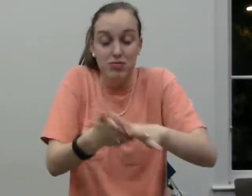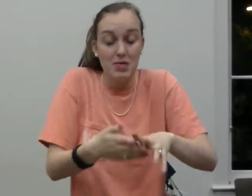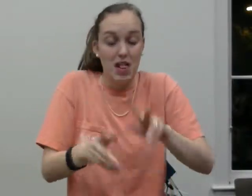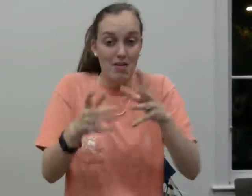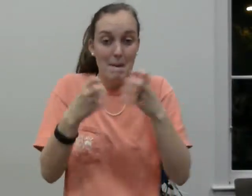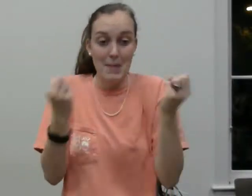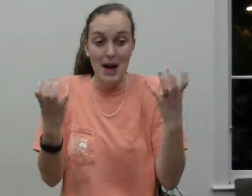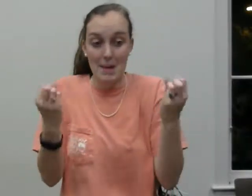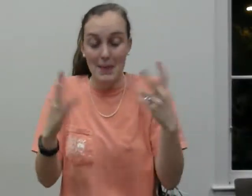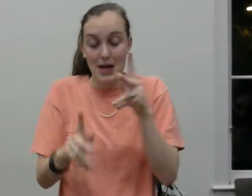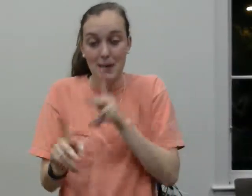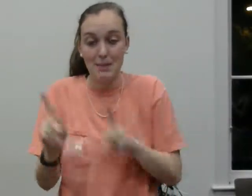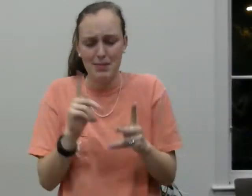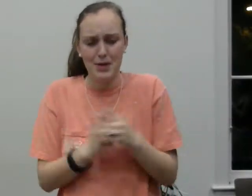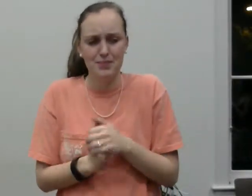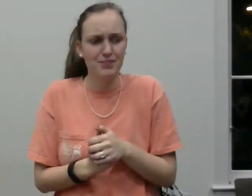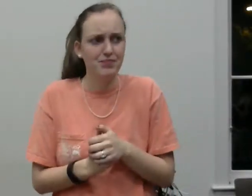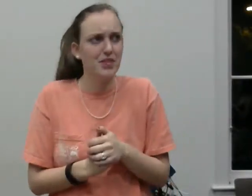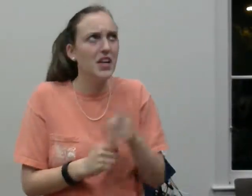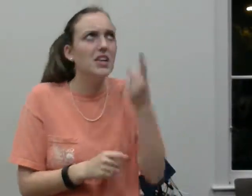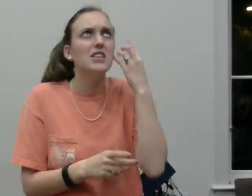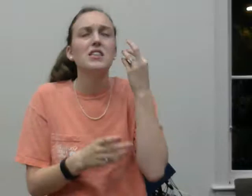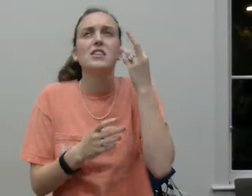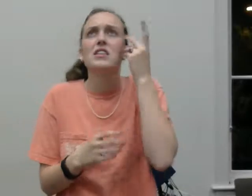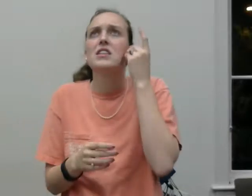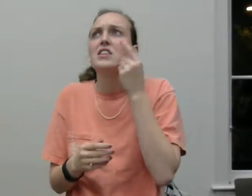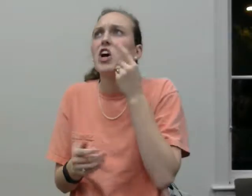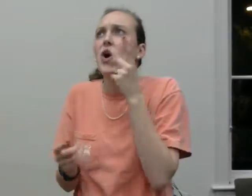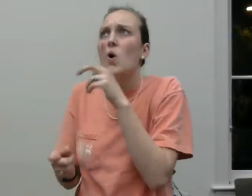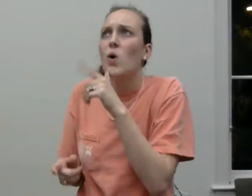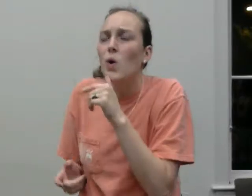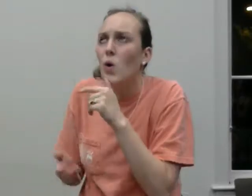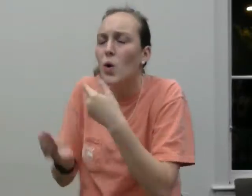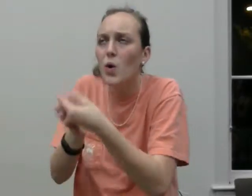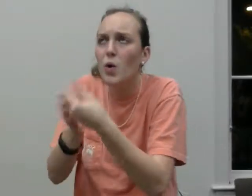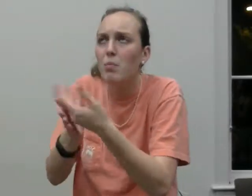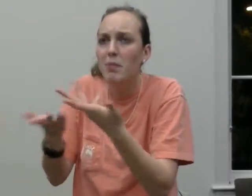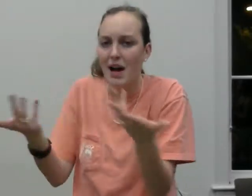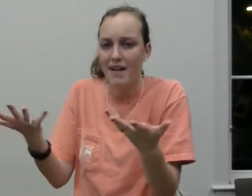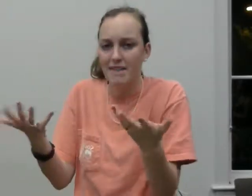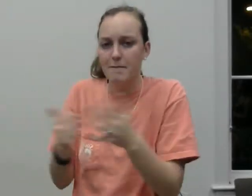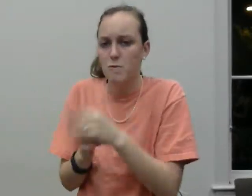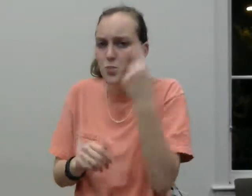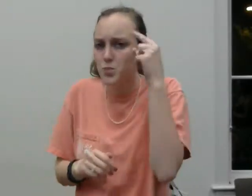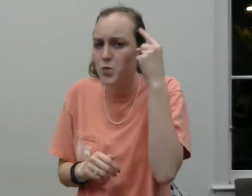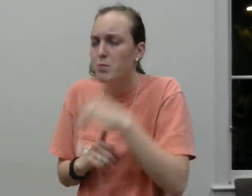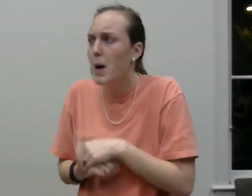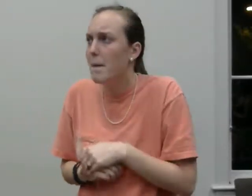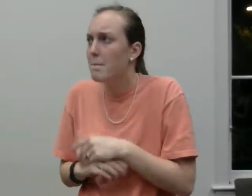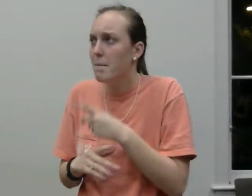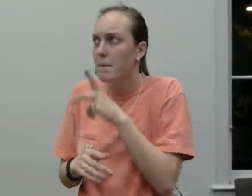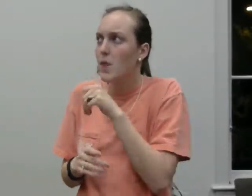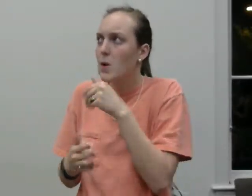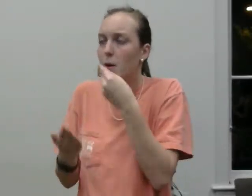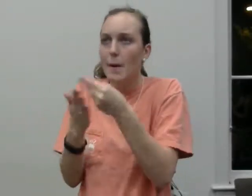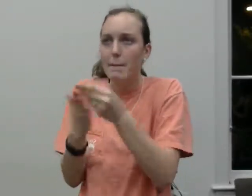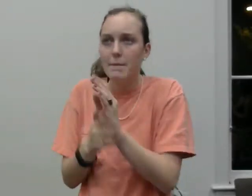for this war? The colonists, right? I mean, we fought the war in their backyard. We fought it for them. We fought it to get land. We're going to make them